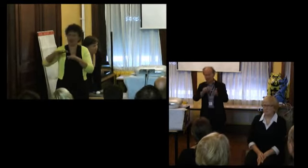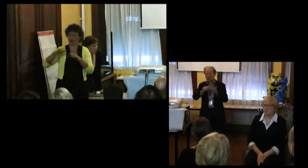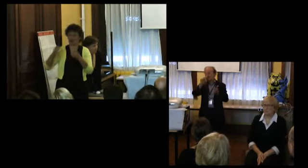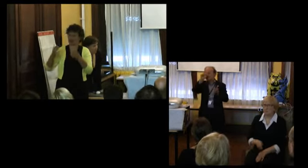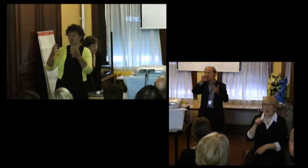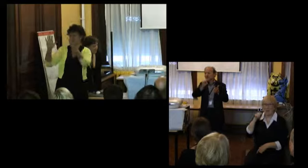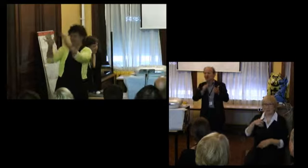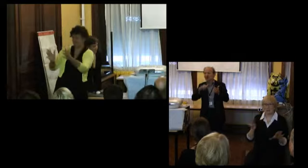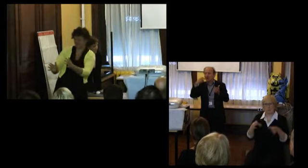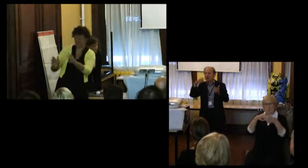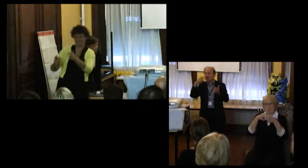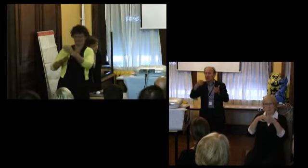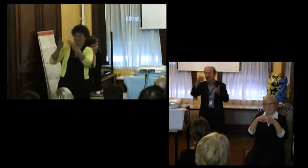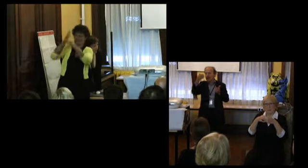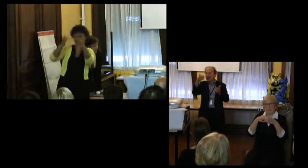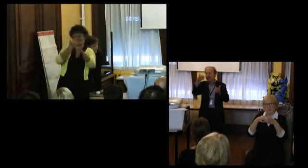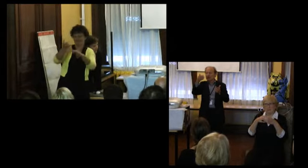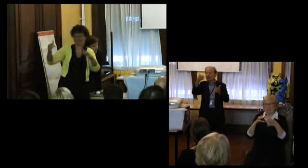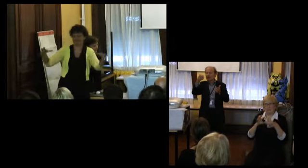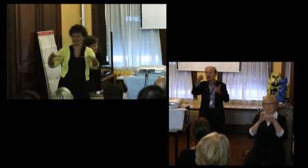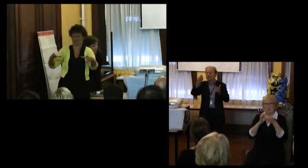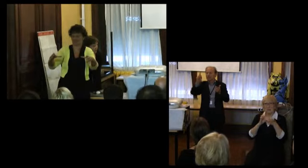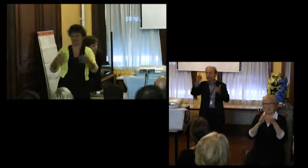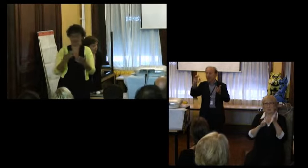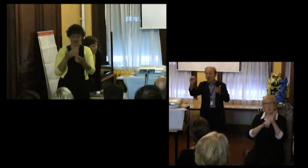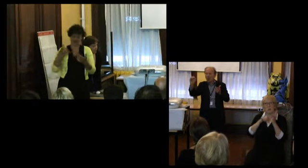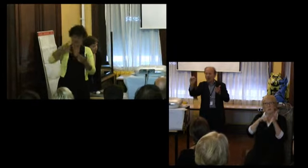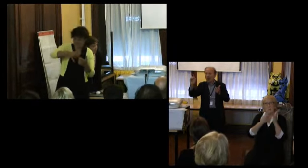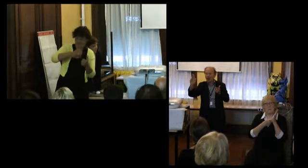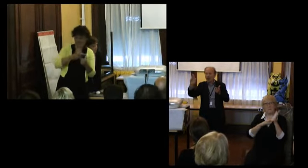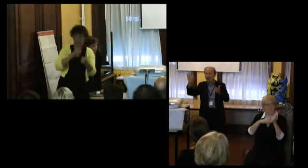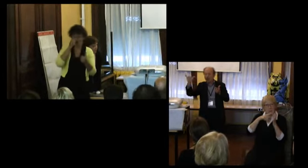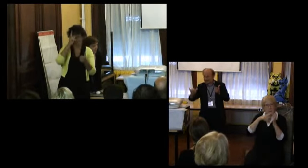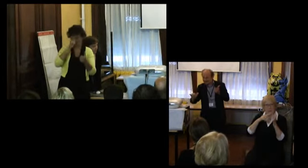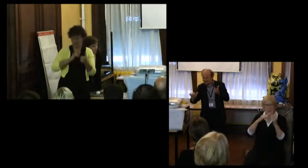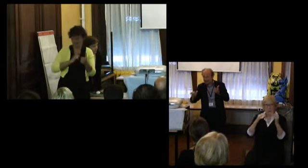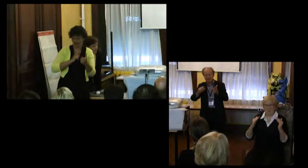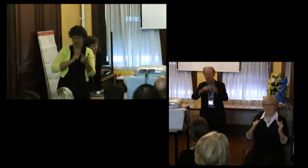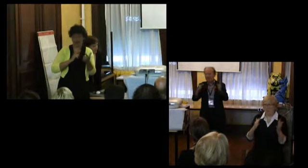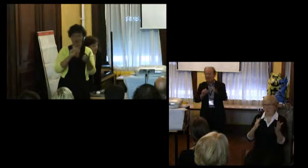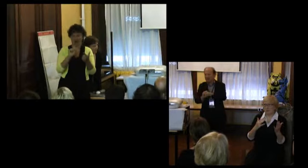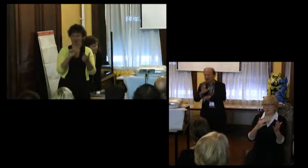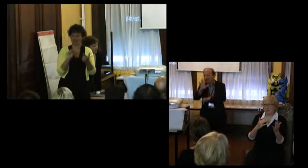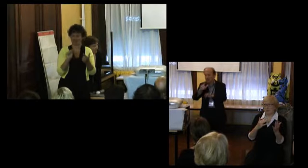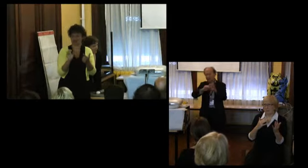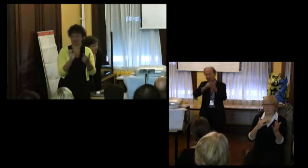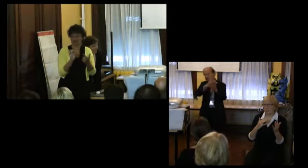group, the Louvre, the Orsay Museum,